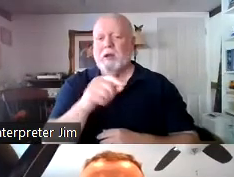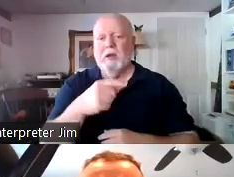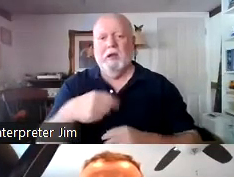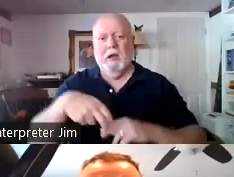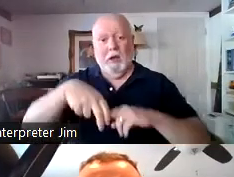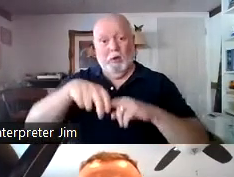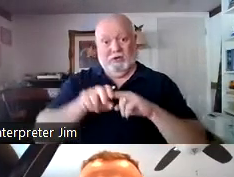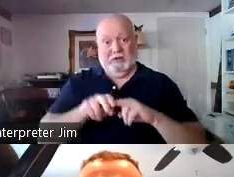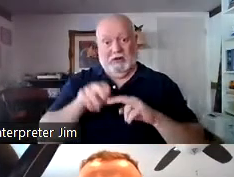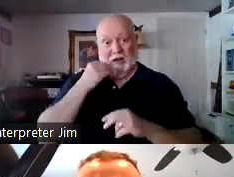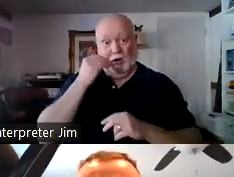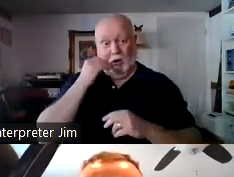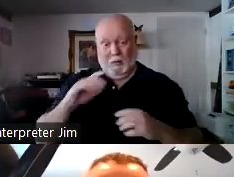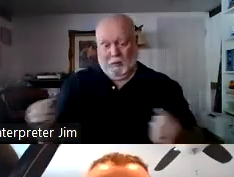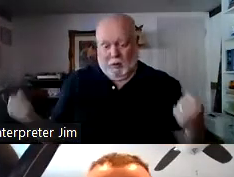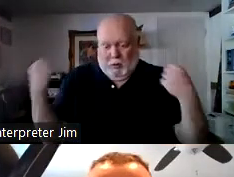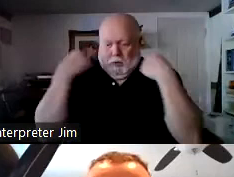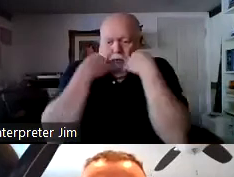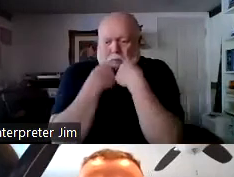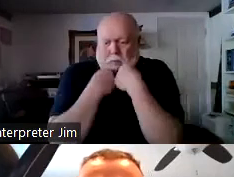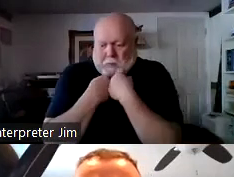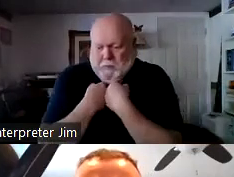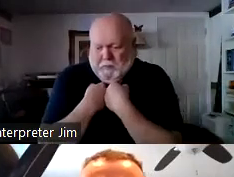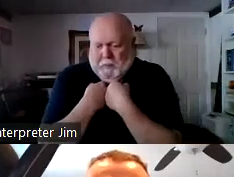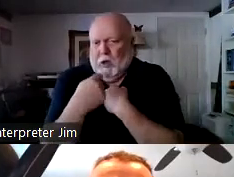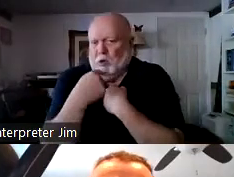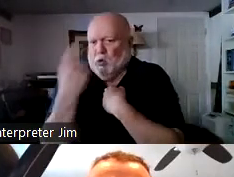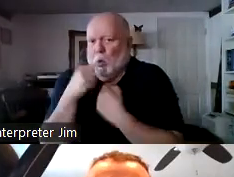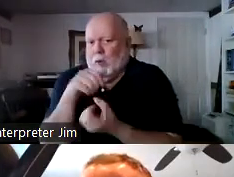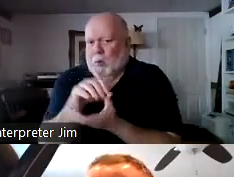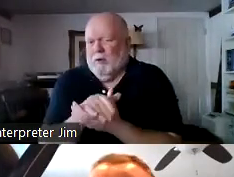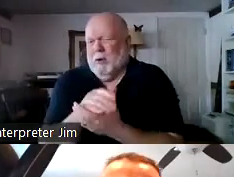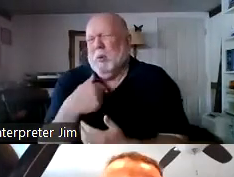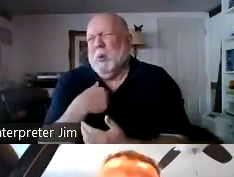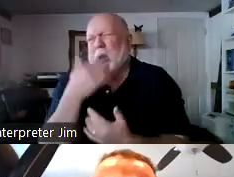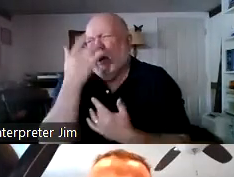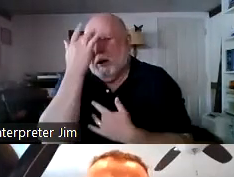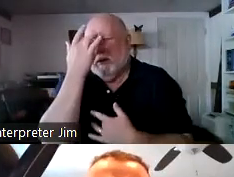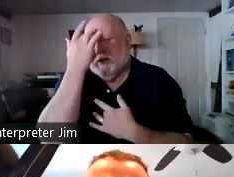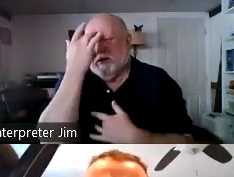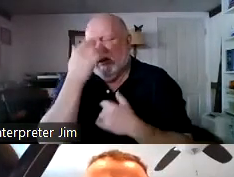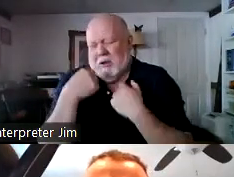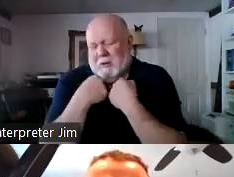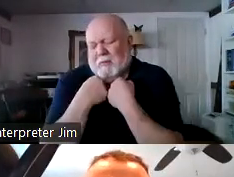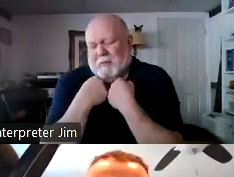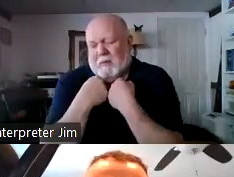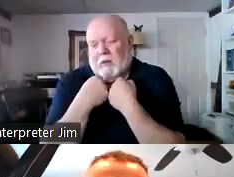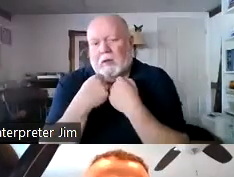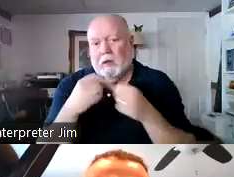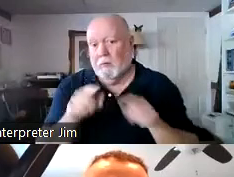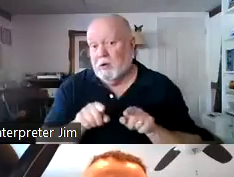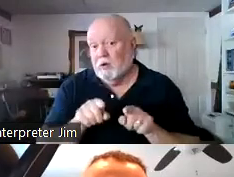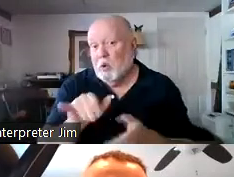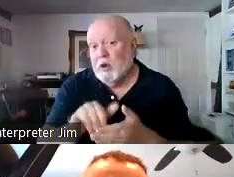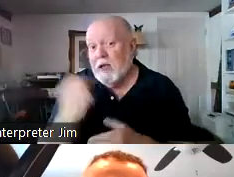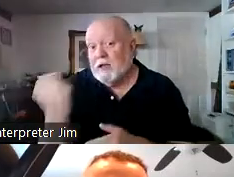around myself, and I told my wife I was sick because she still didn't know what was going on. And during that weekend, during that Saturday and Sunday, I made